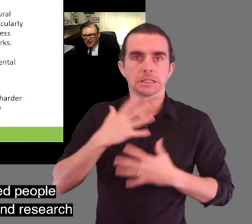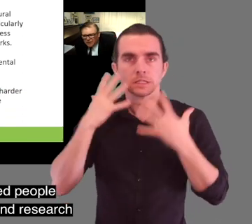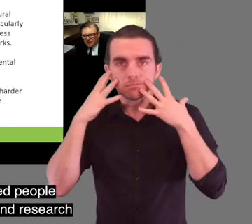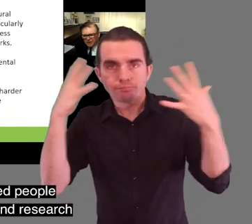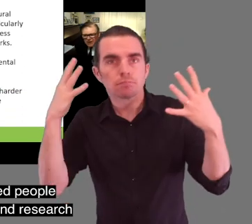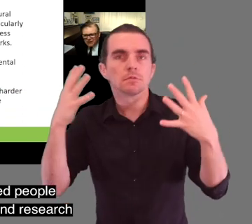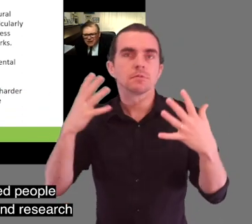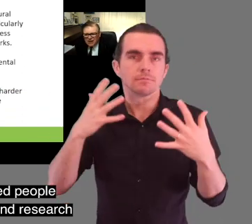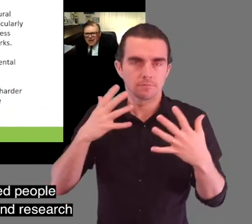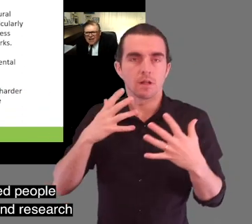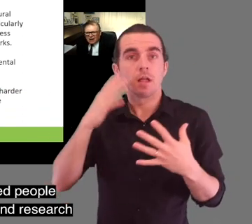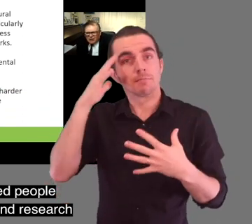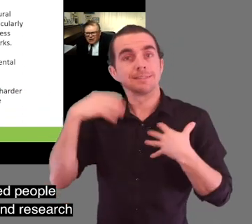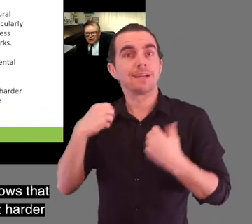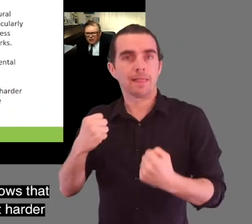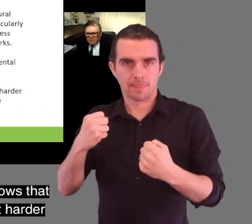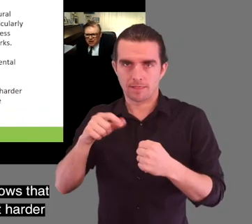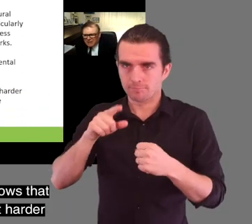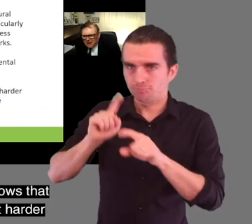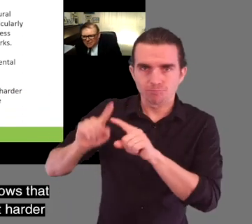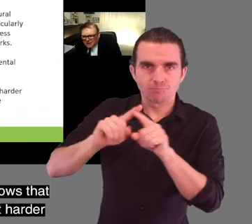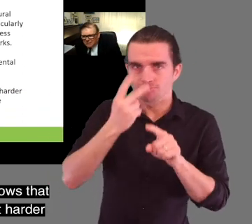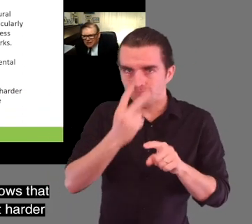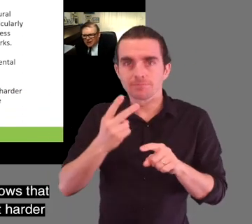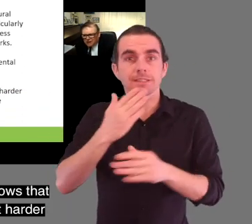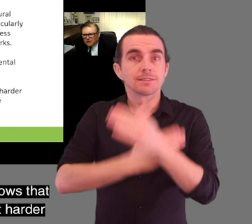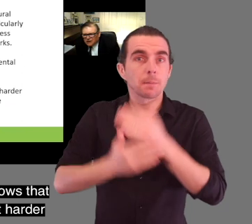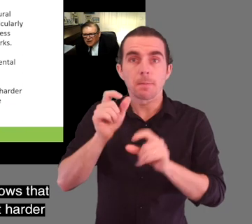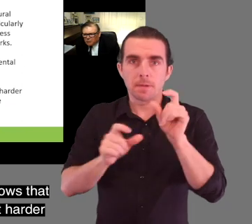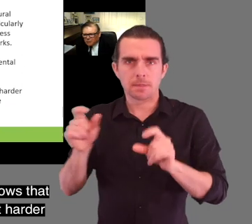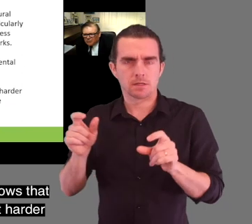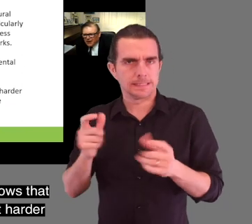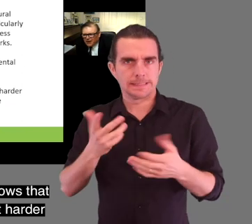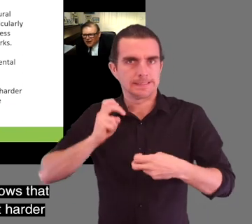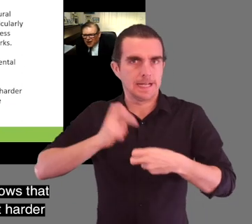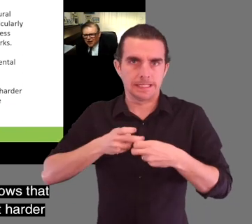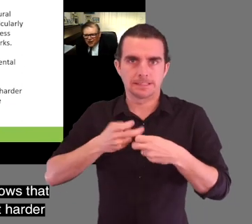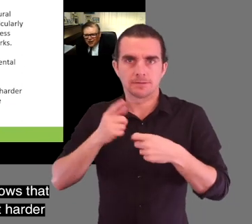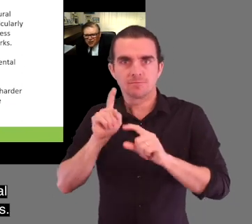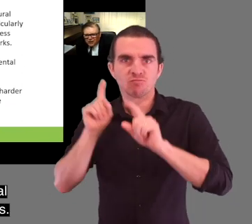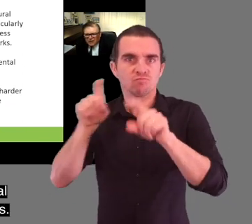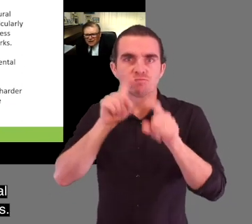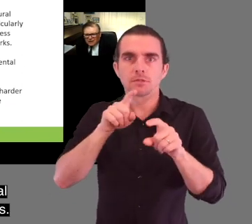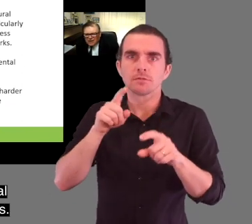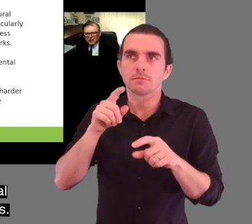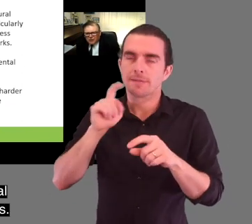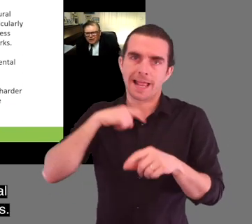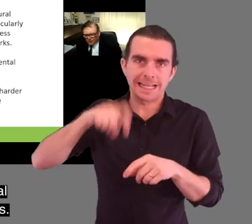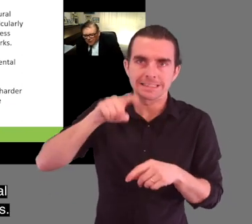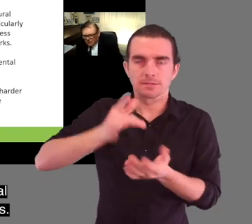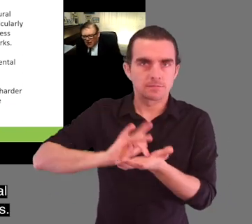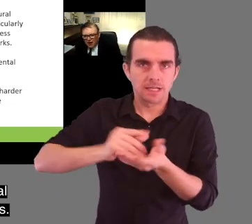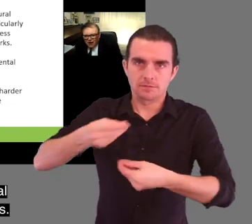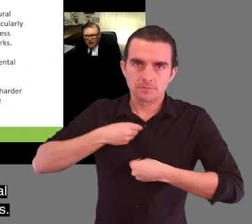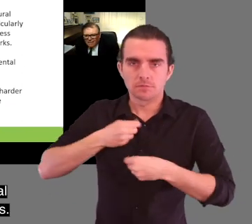during the COVID crisis. And research on past pandemics shows that disabled people find it harder to access